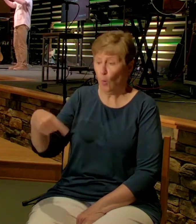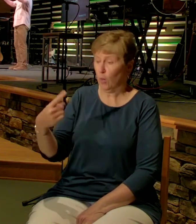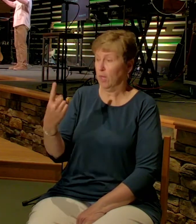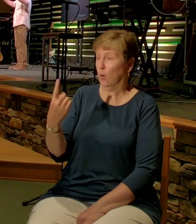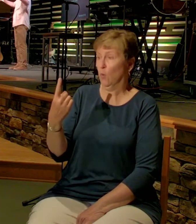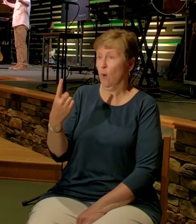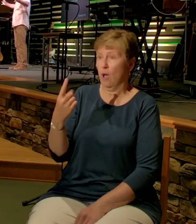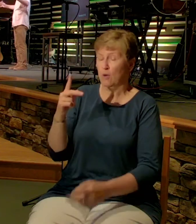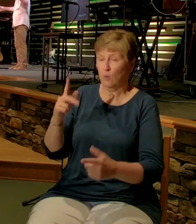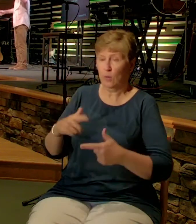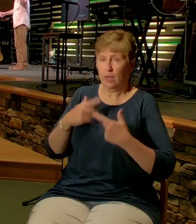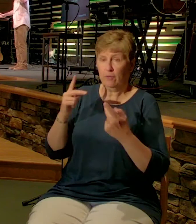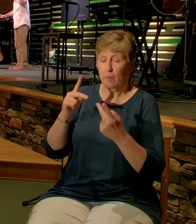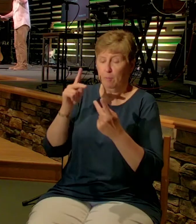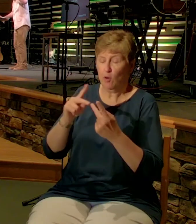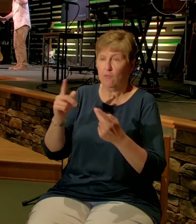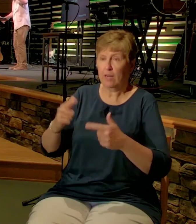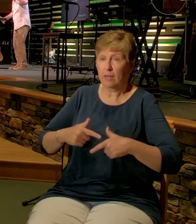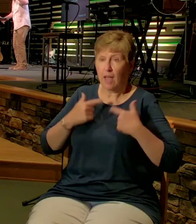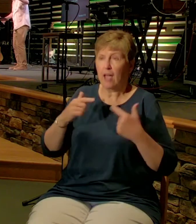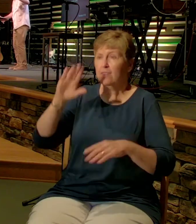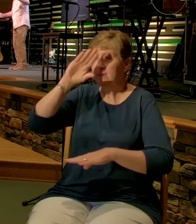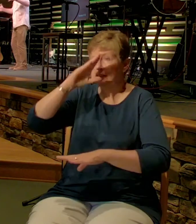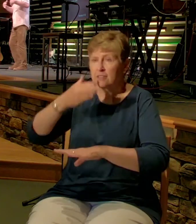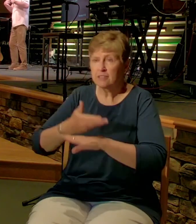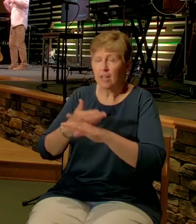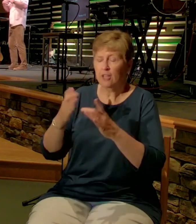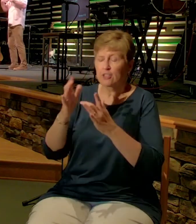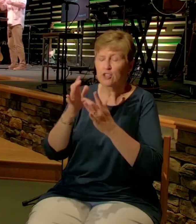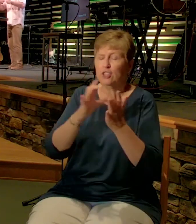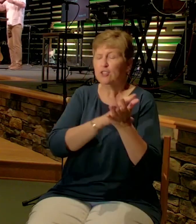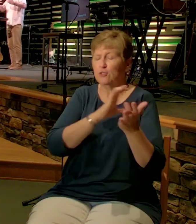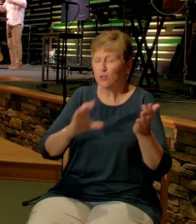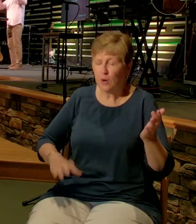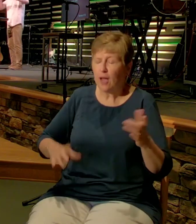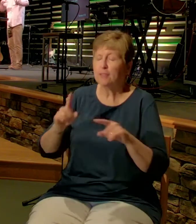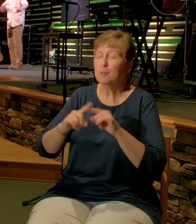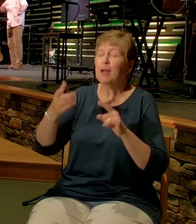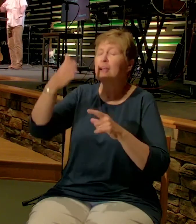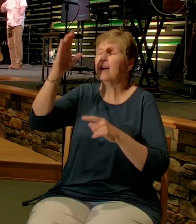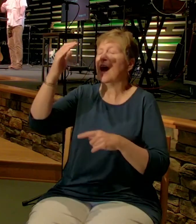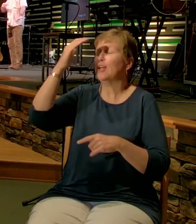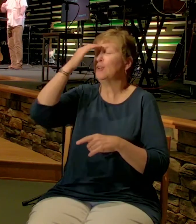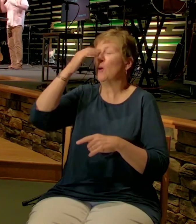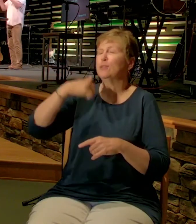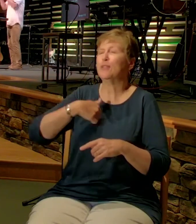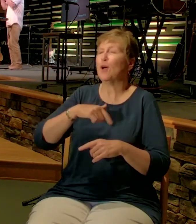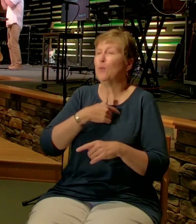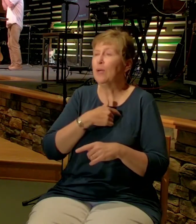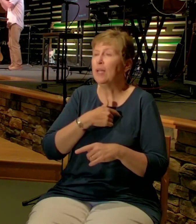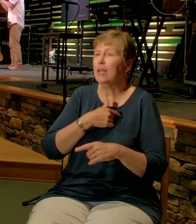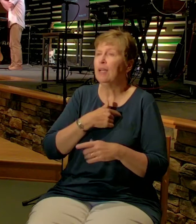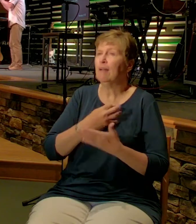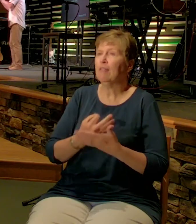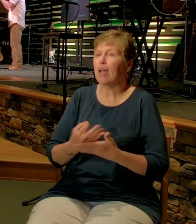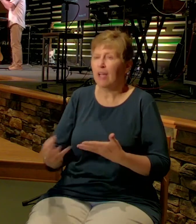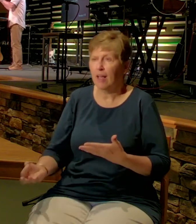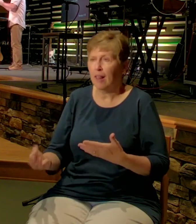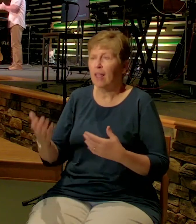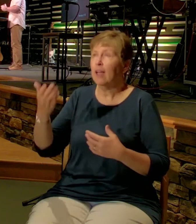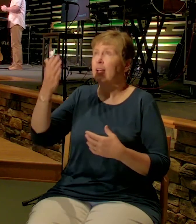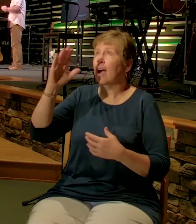perfectly righteous life, and that is his son, Jesus Christ. But God knows that we have fallen short, And God, He knows that